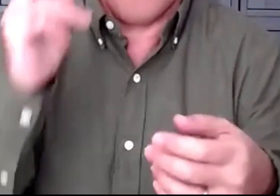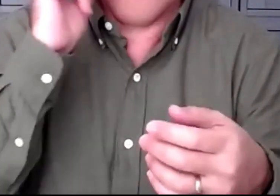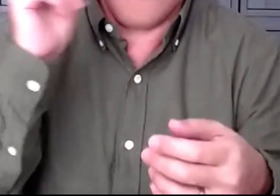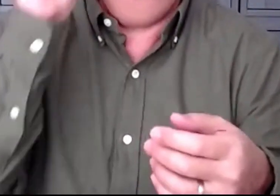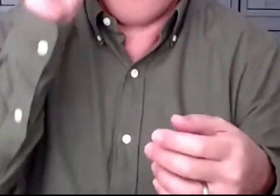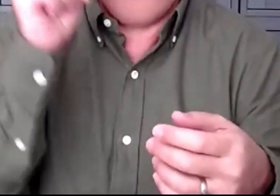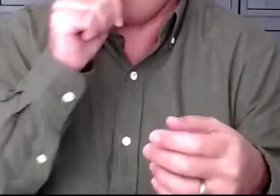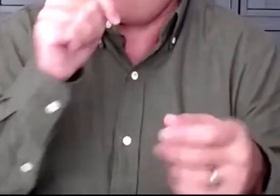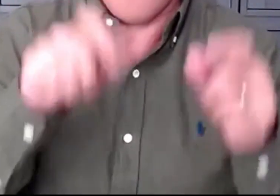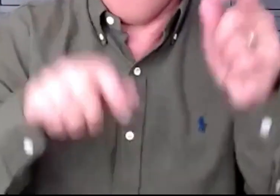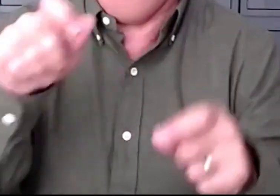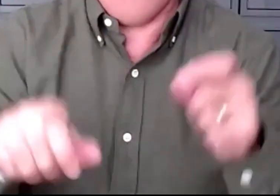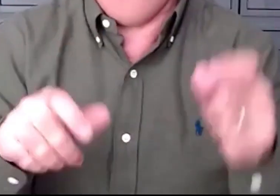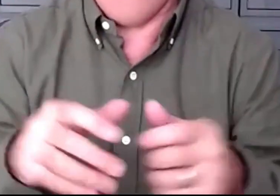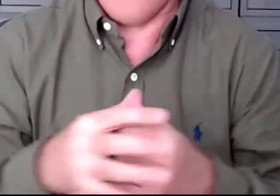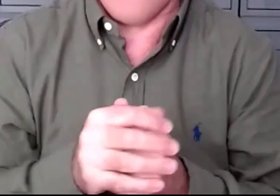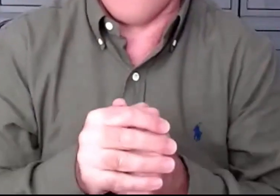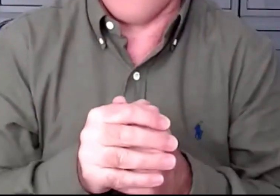And